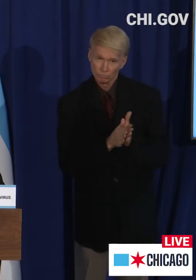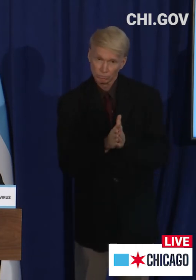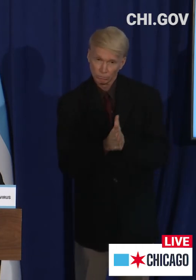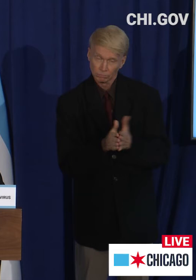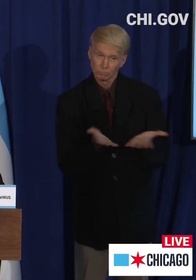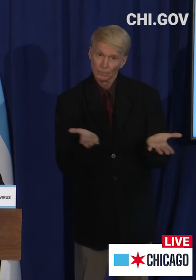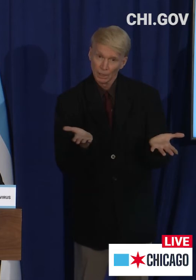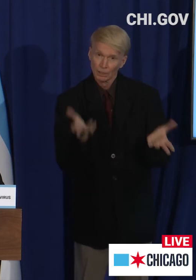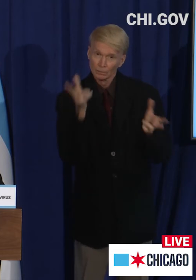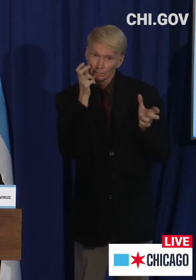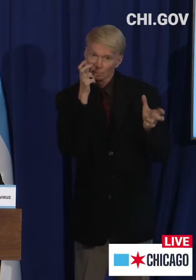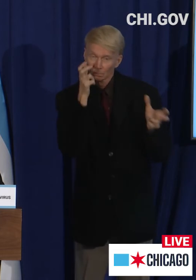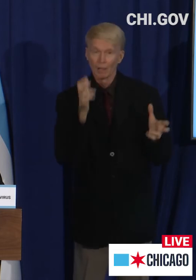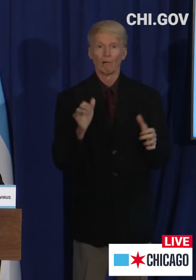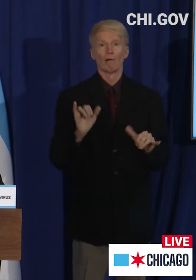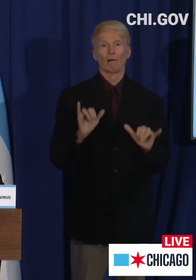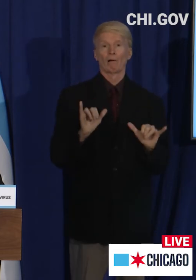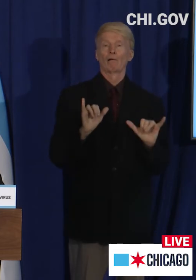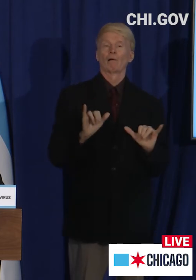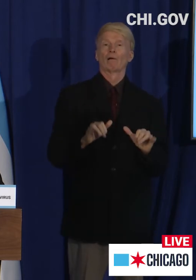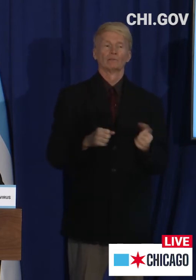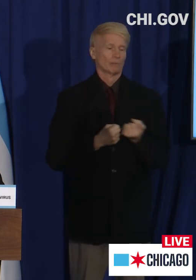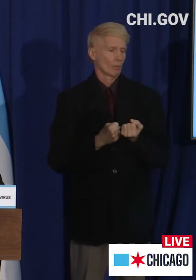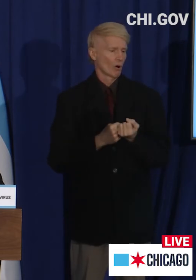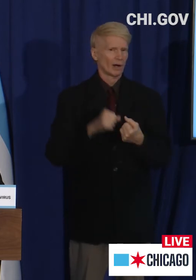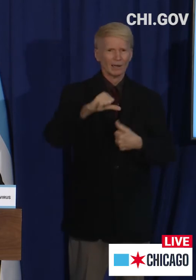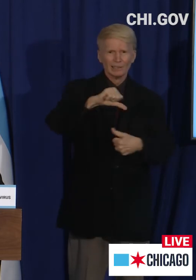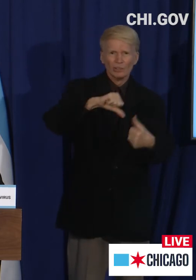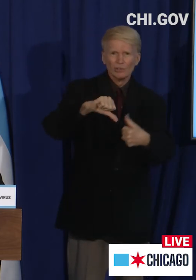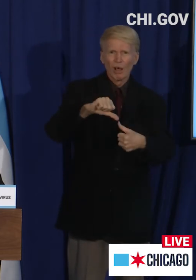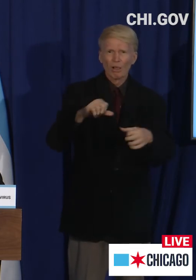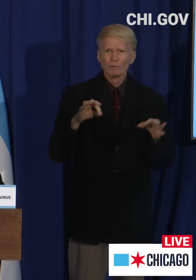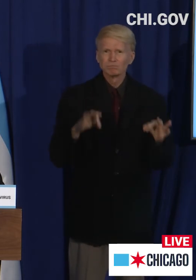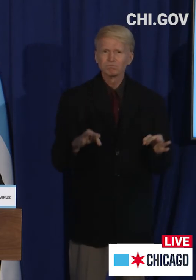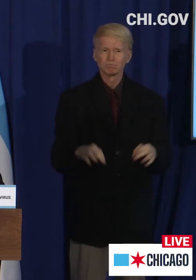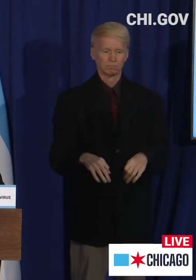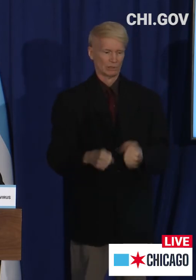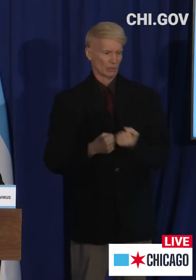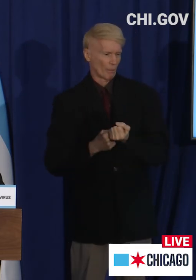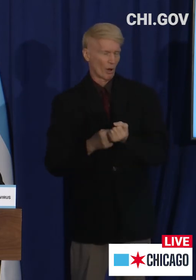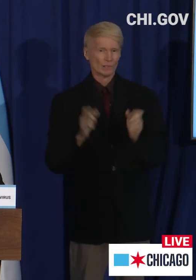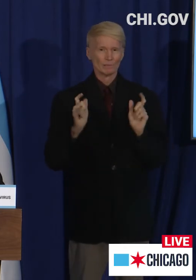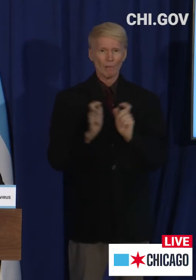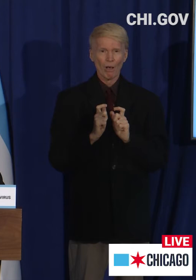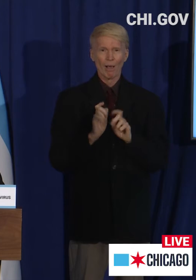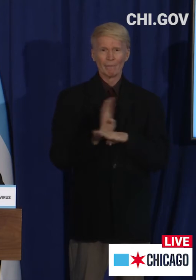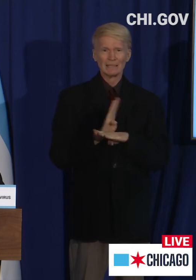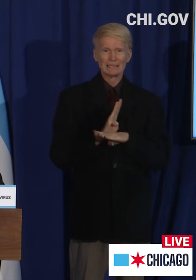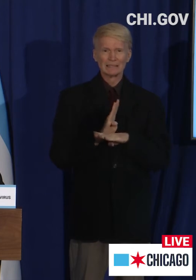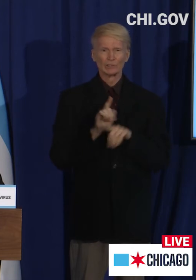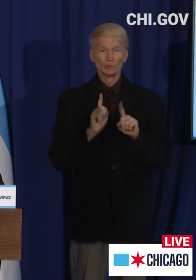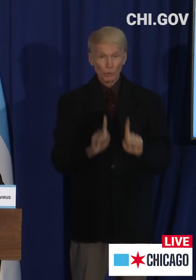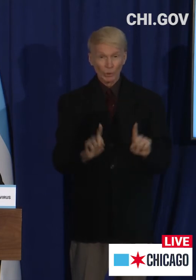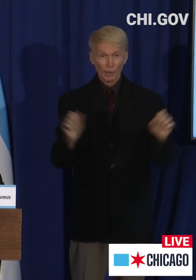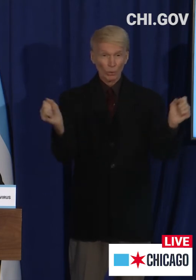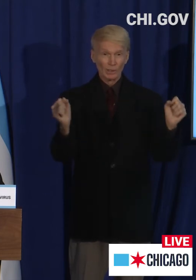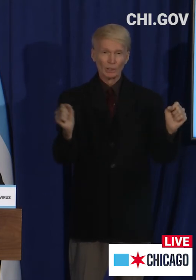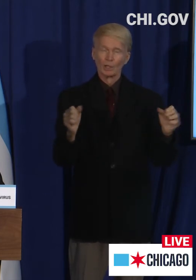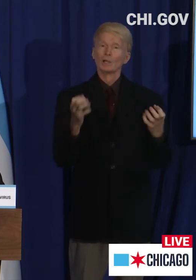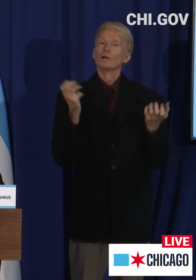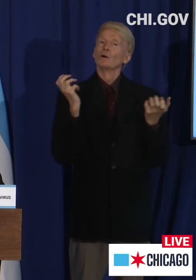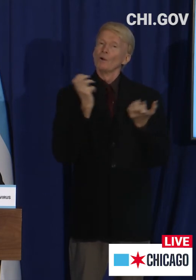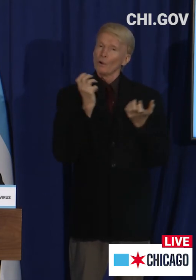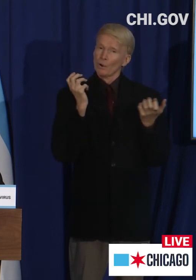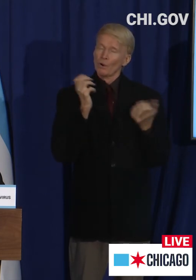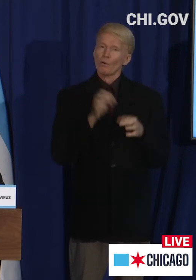and think about also how we can support each other and support small businesses through this winter is going to be crucial.